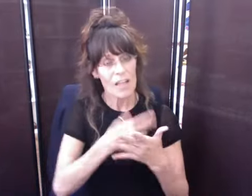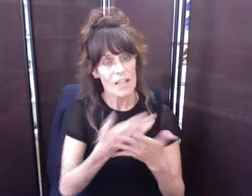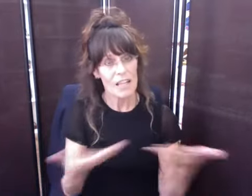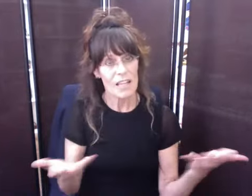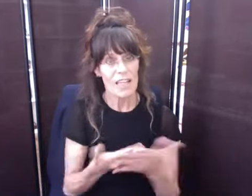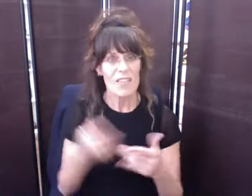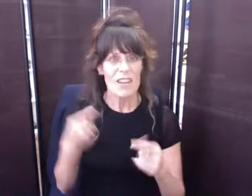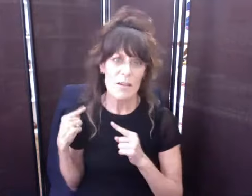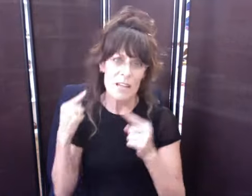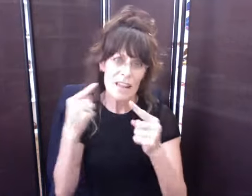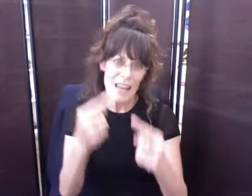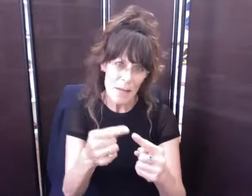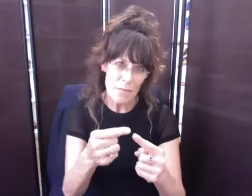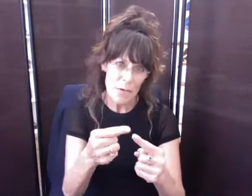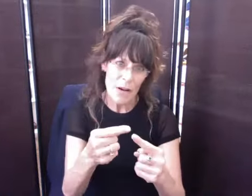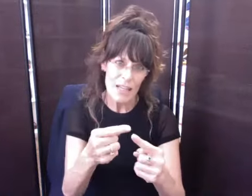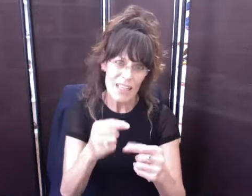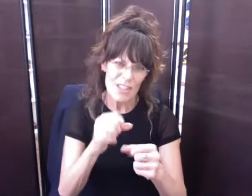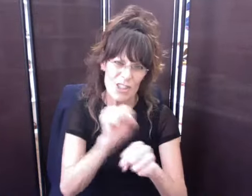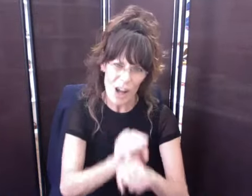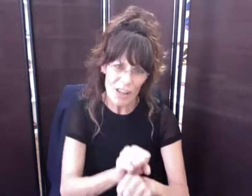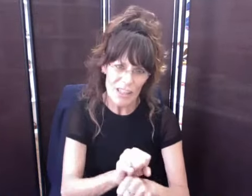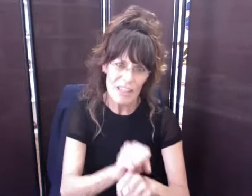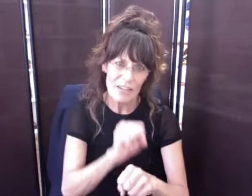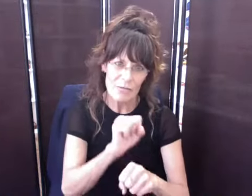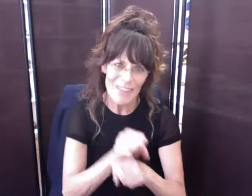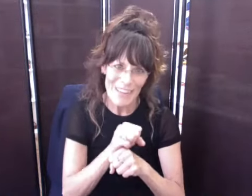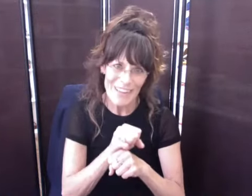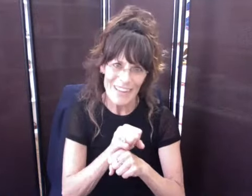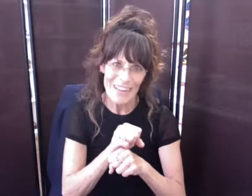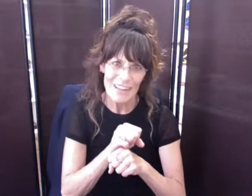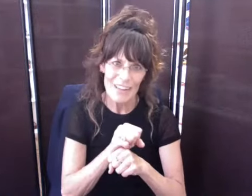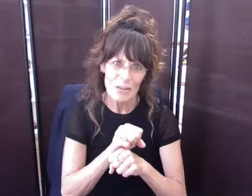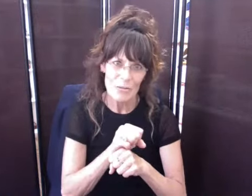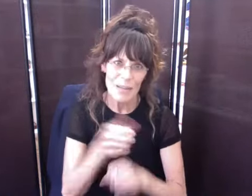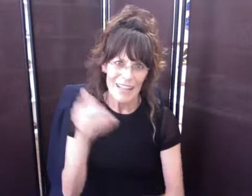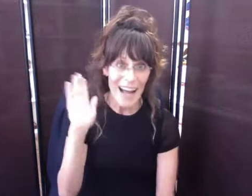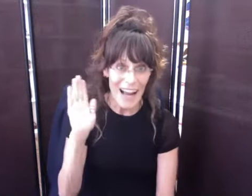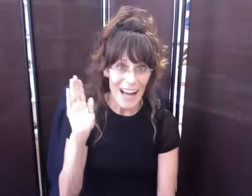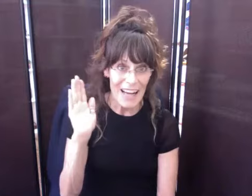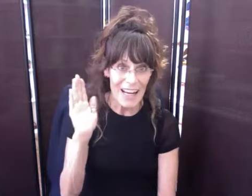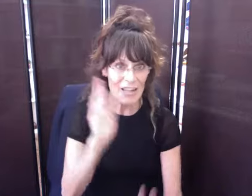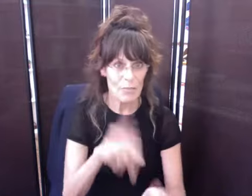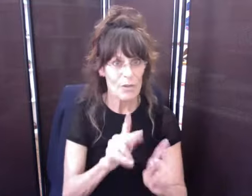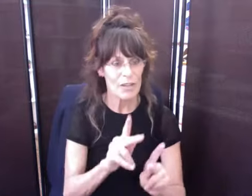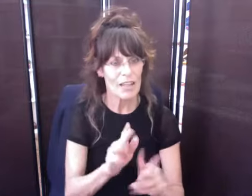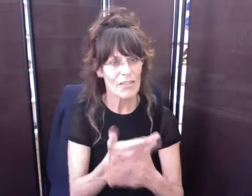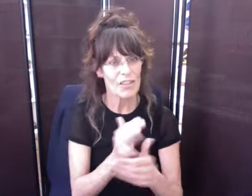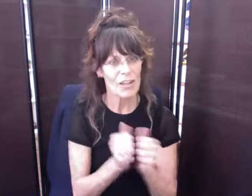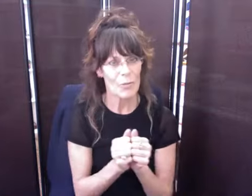point, it's almost solitary with the exception of God and the person I've shared my 5th step with, or maybe my